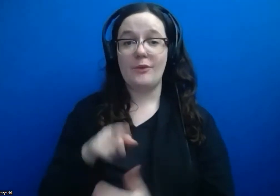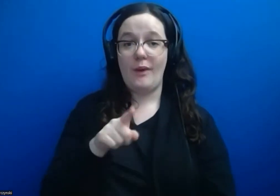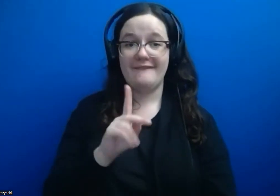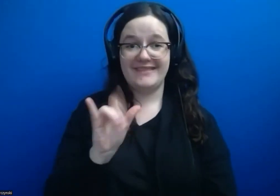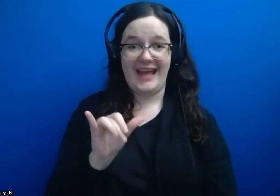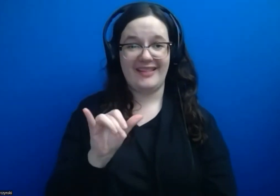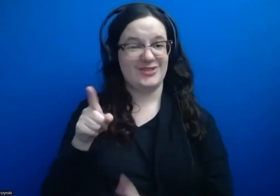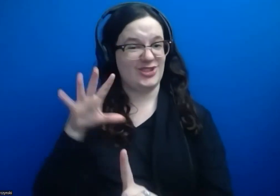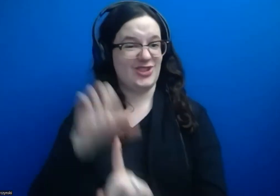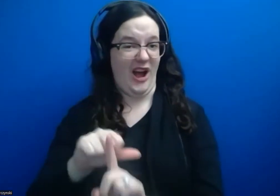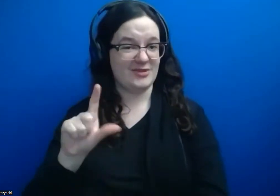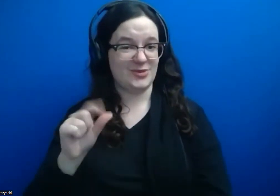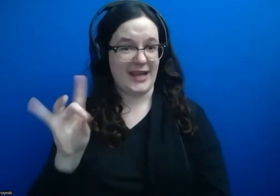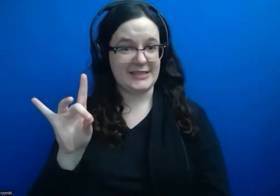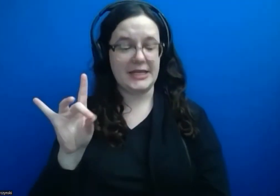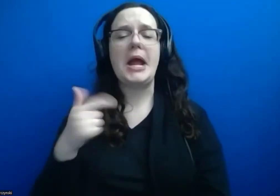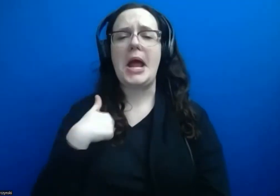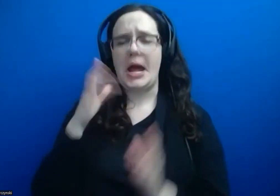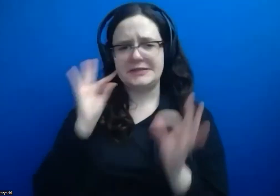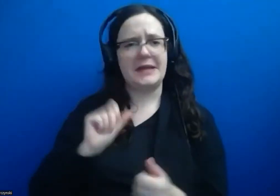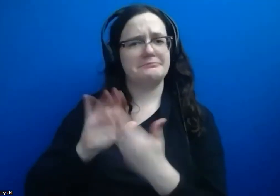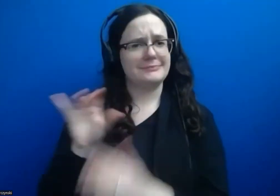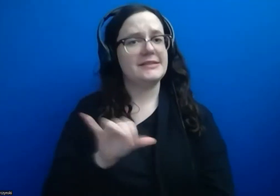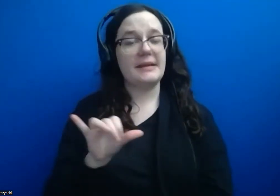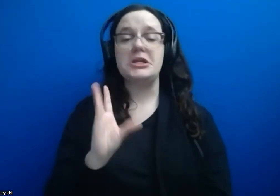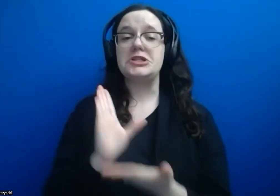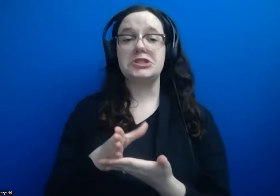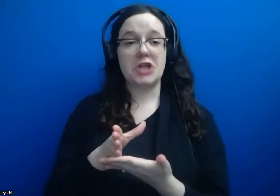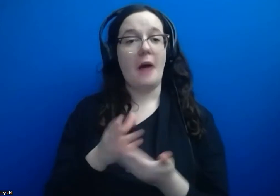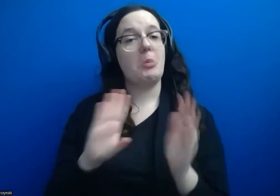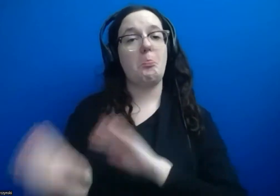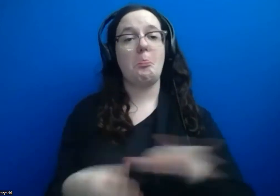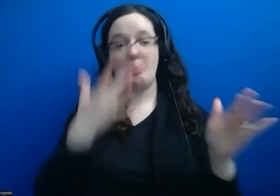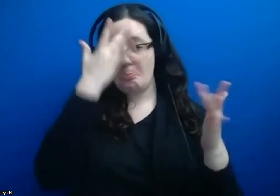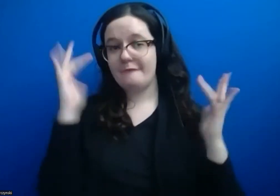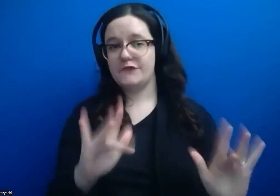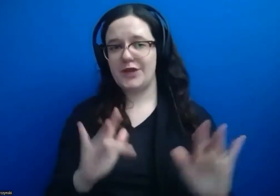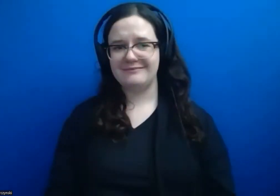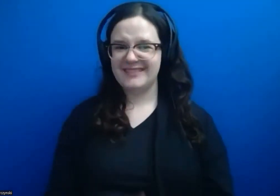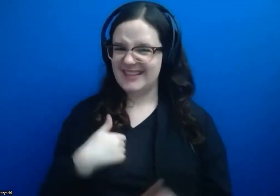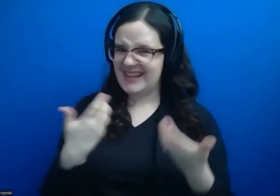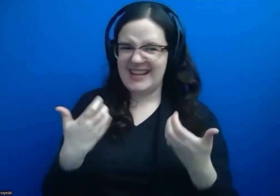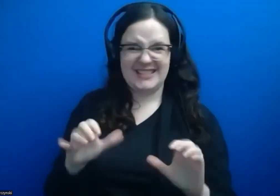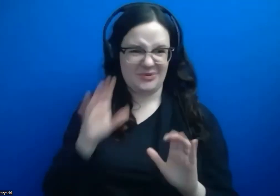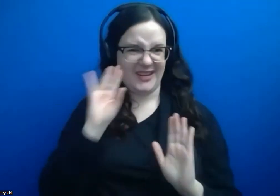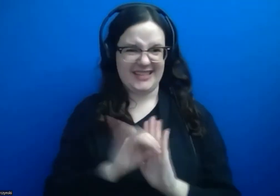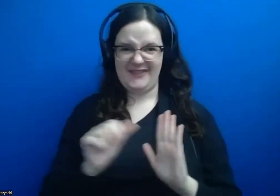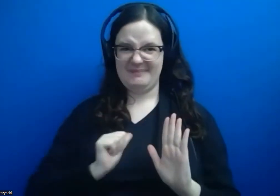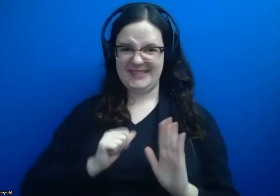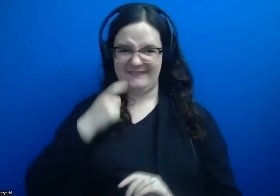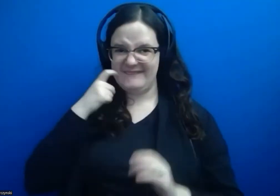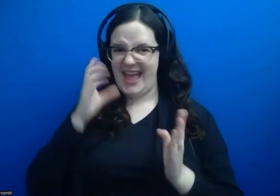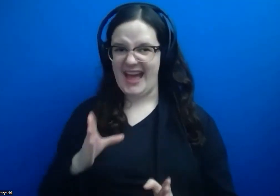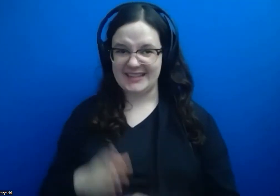of treated it the same way. Just stop, let's get past it and try to forget about it. Didn't want to identify as an addict. But this time around, the